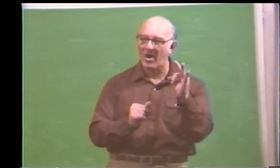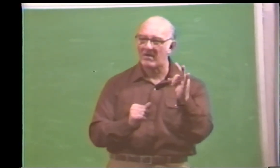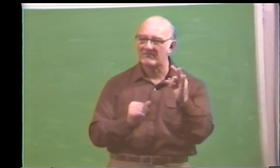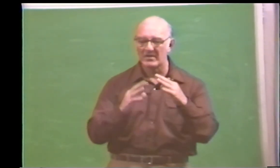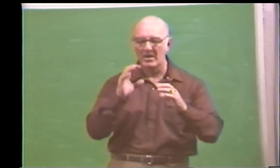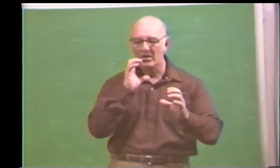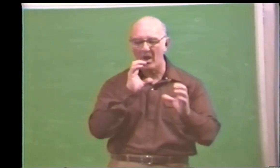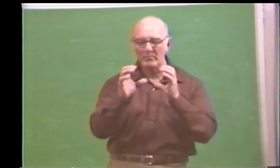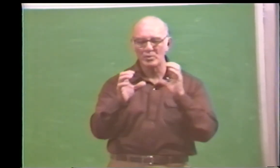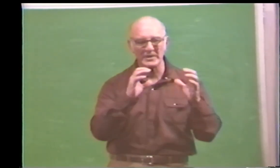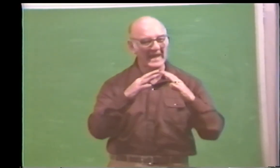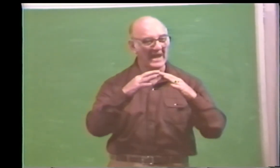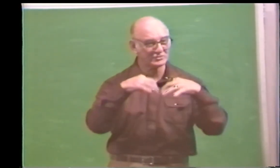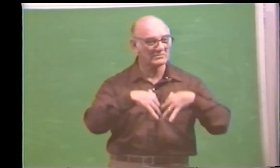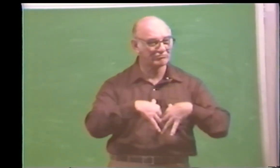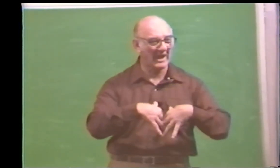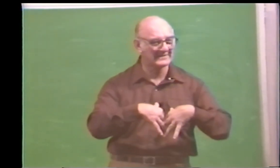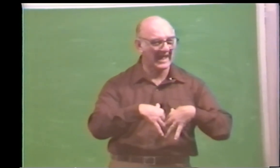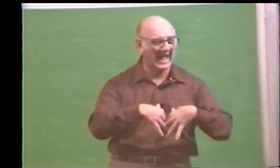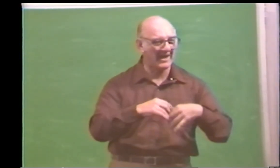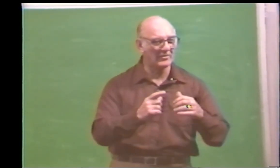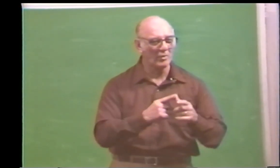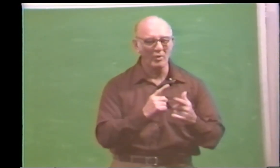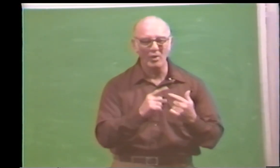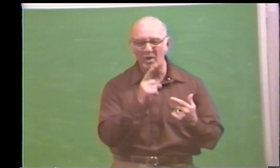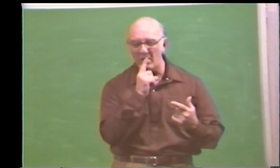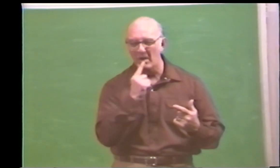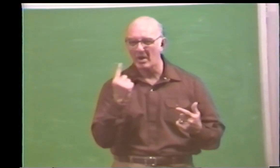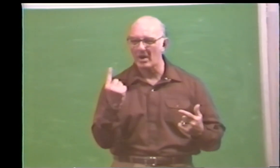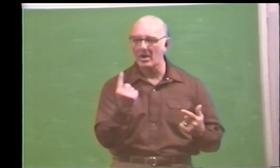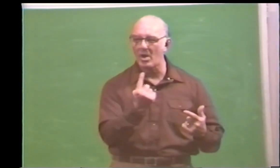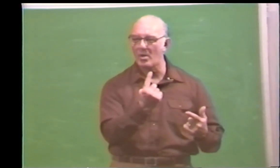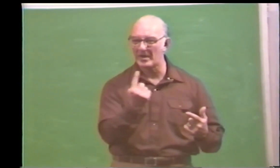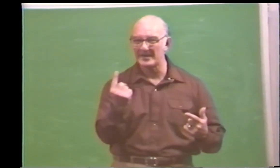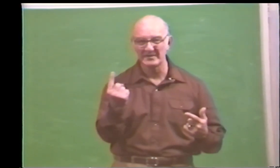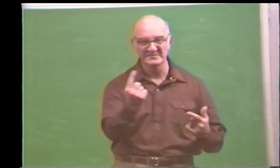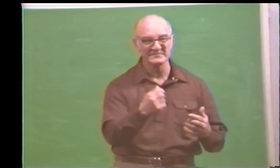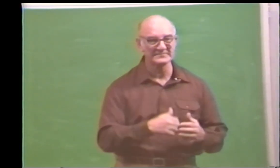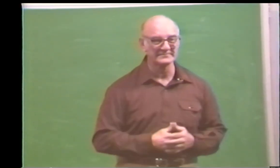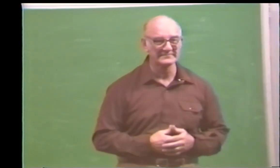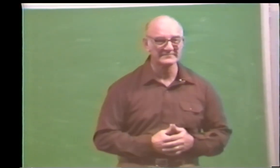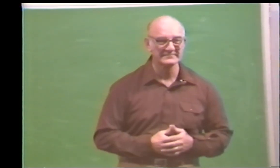of communication breakdown or loneliness.